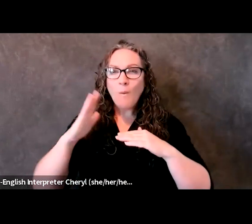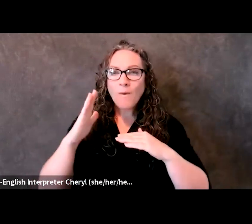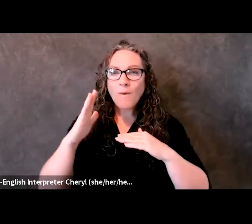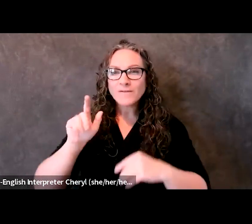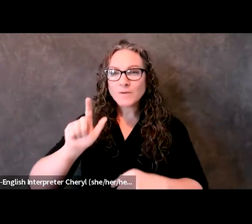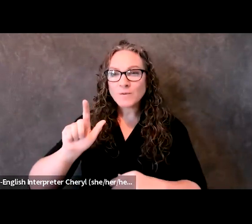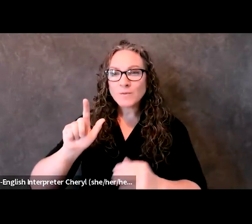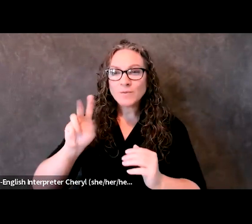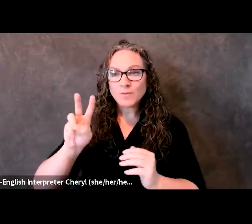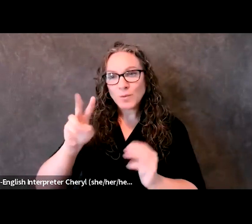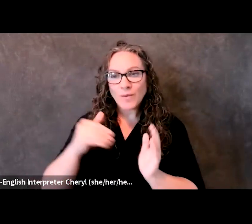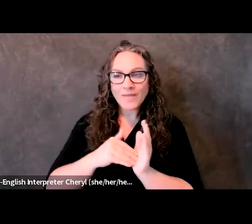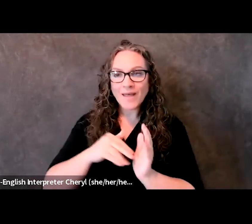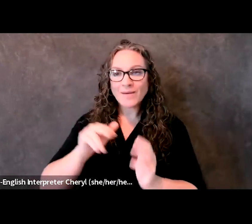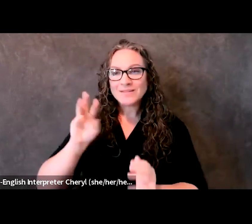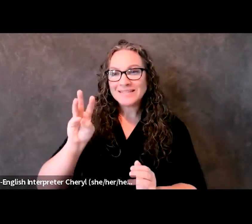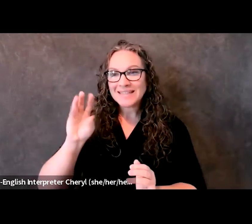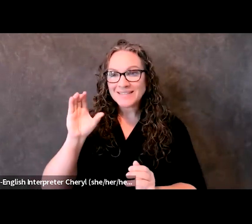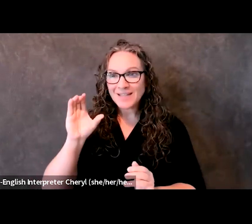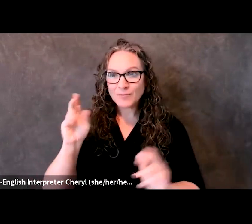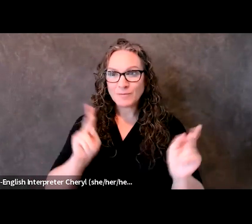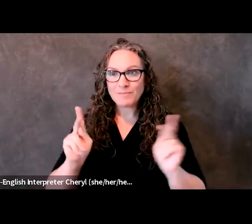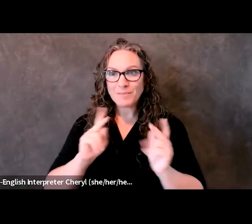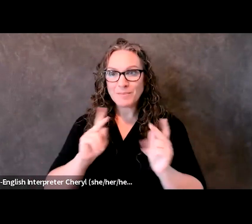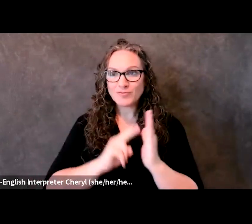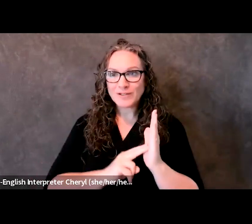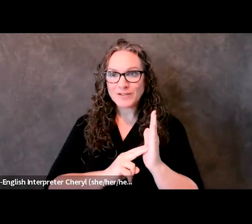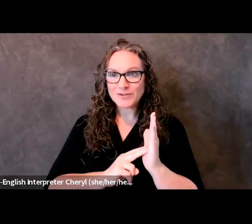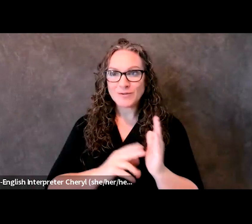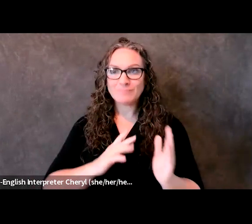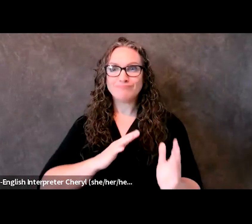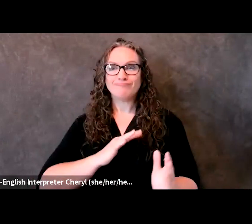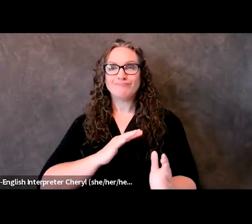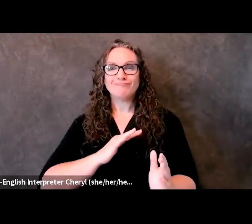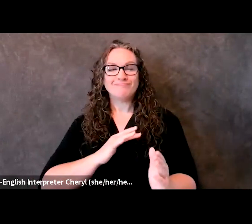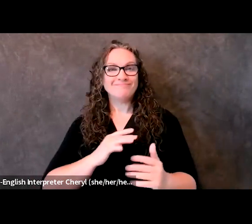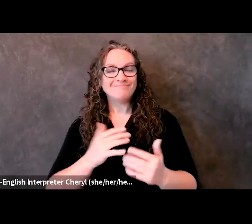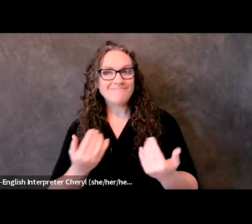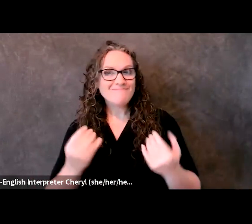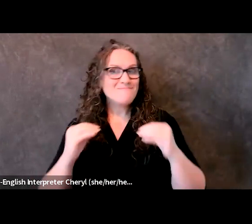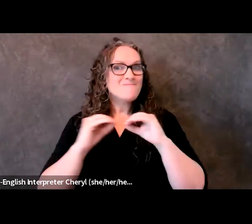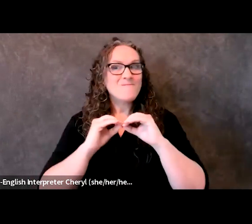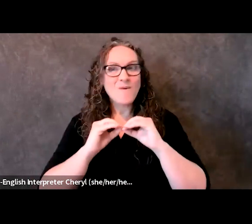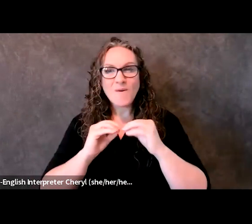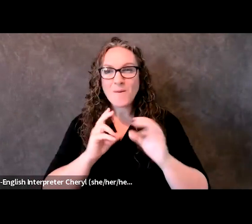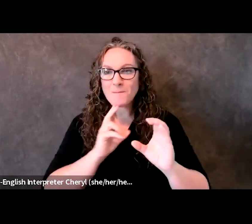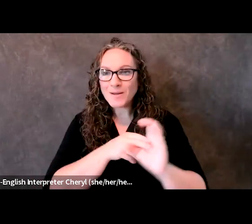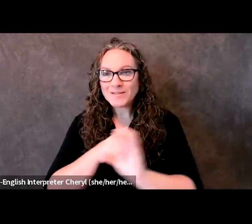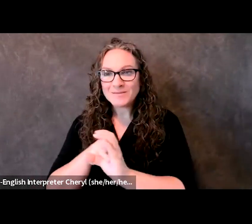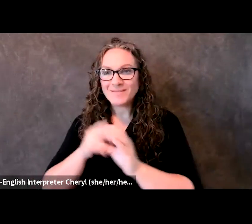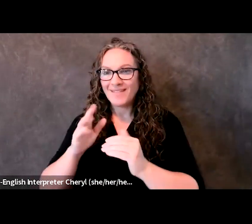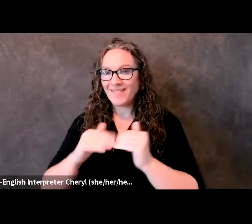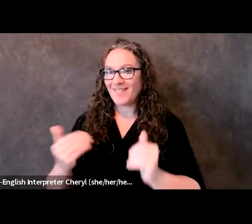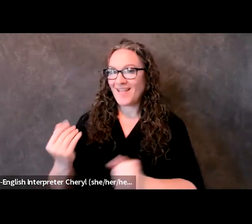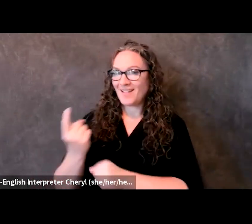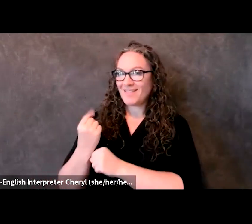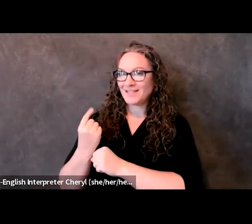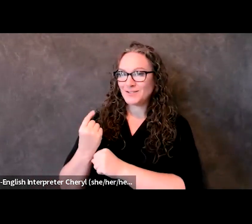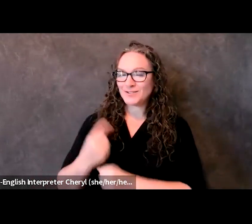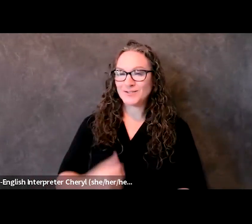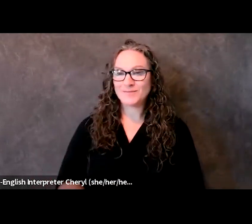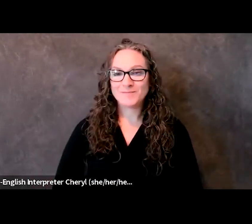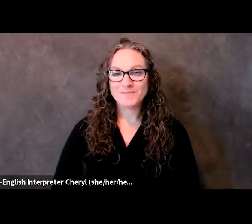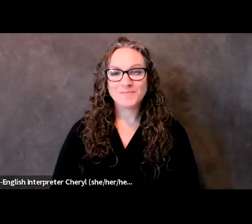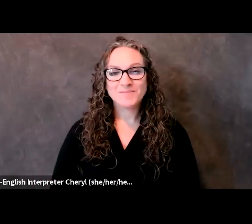registered to tune in. So this year's event has even more participants than we did last year. But before we kick